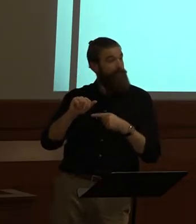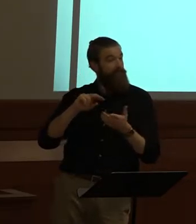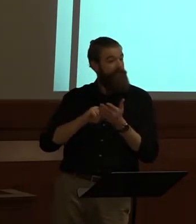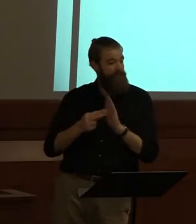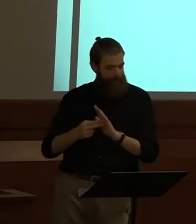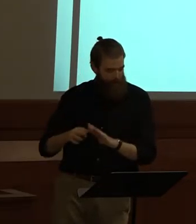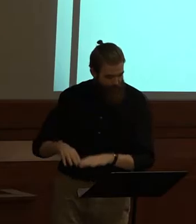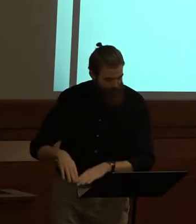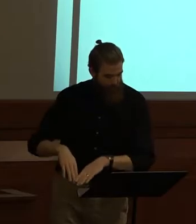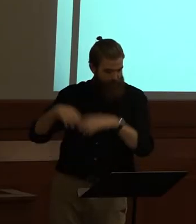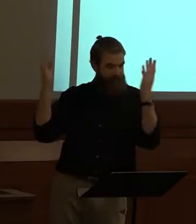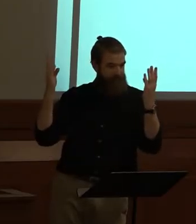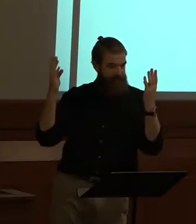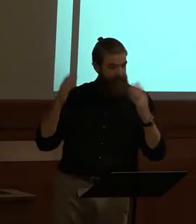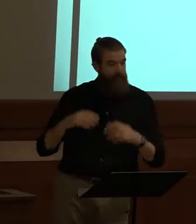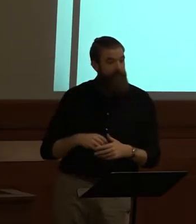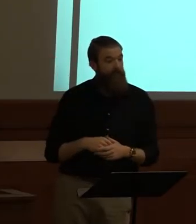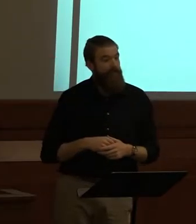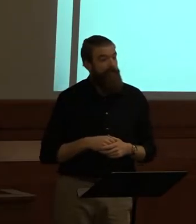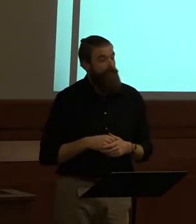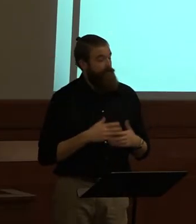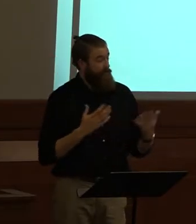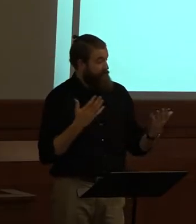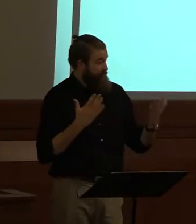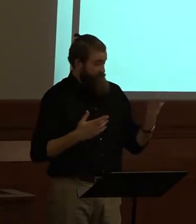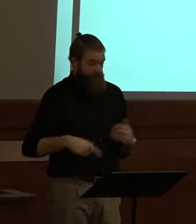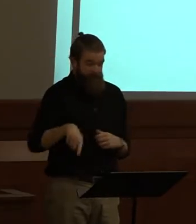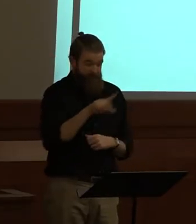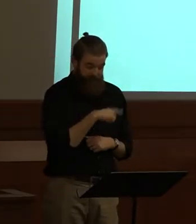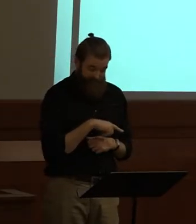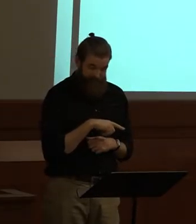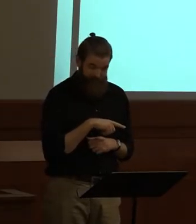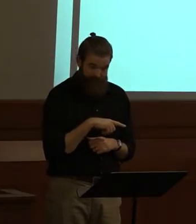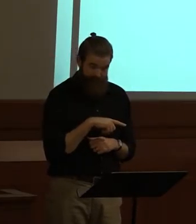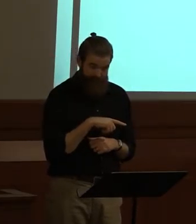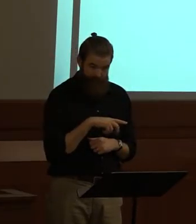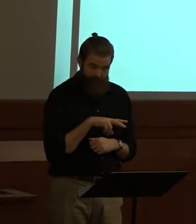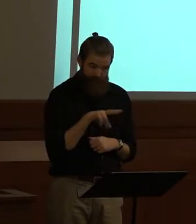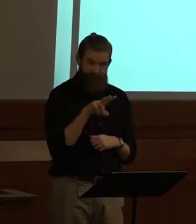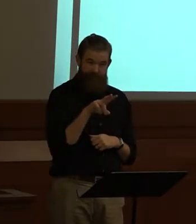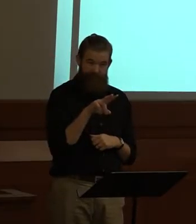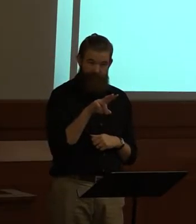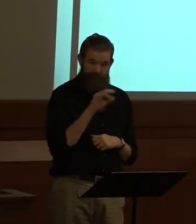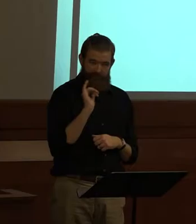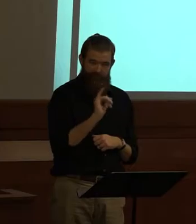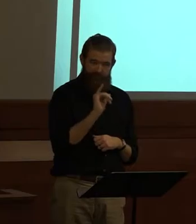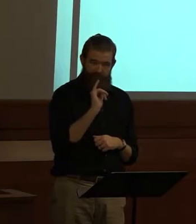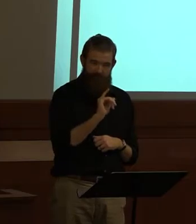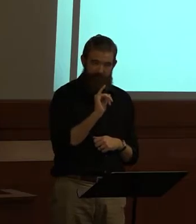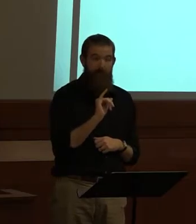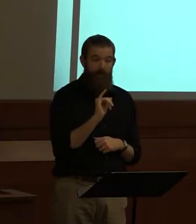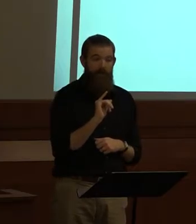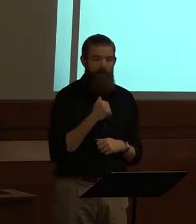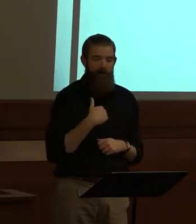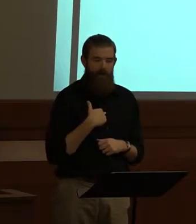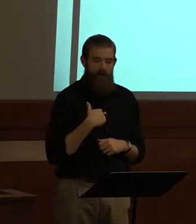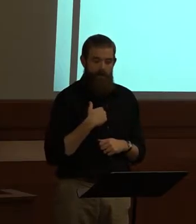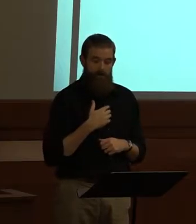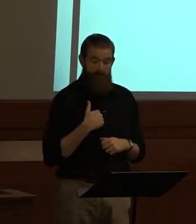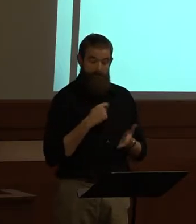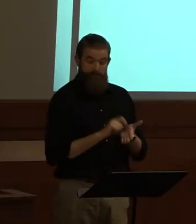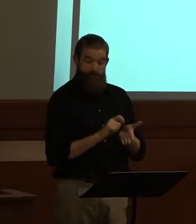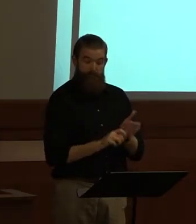Now, I found that this be opened means much more to most deaf Catholics than